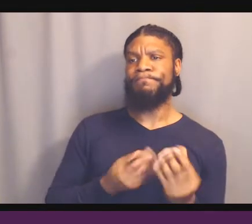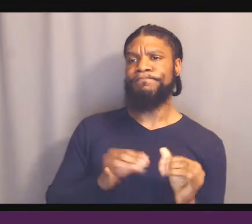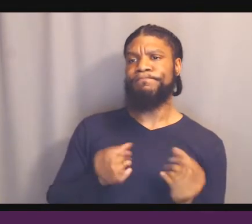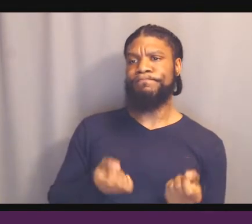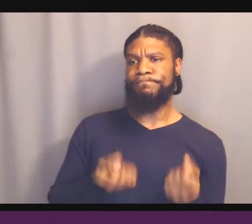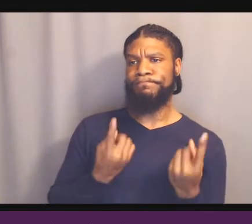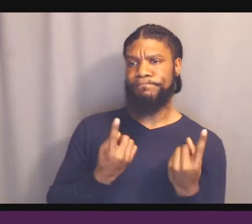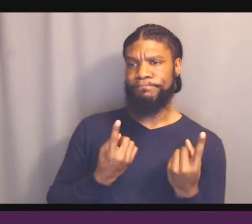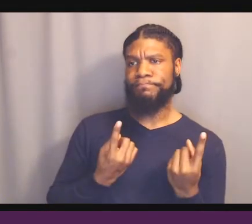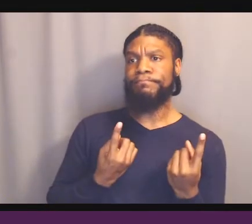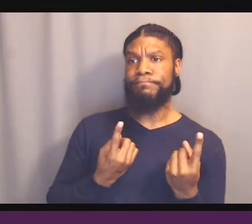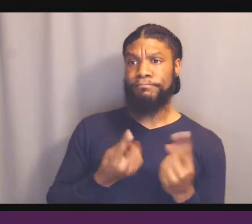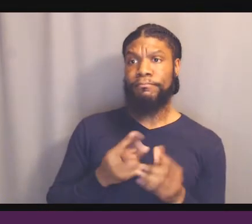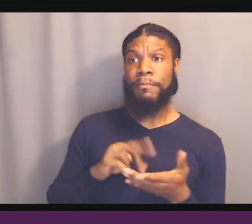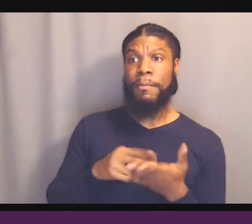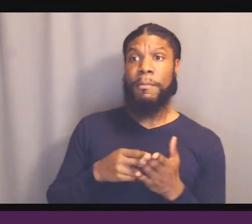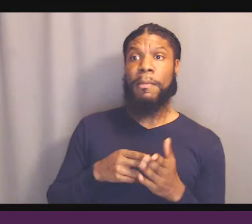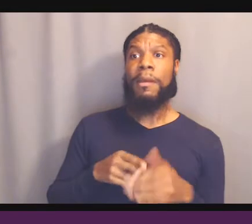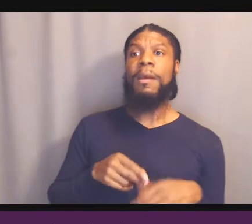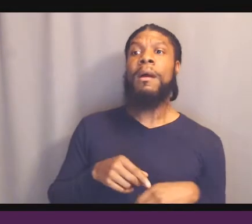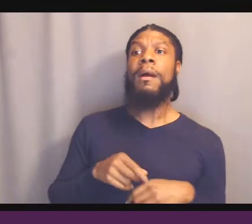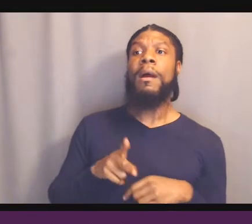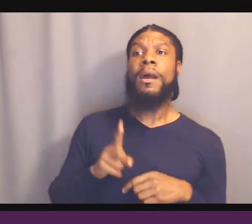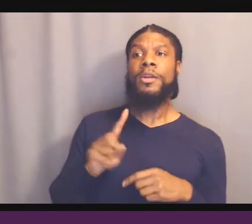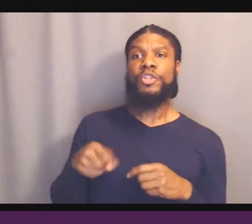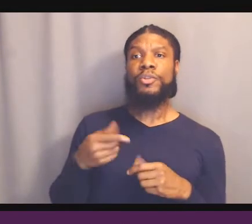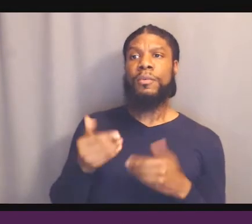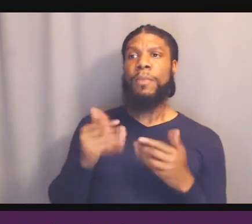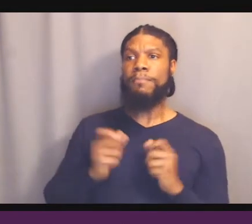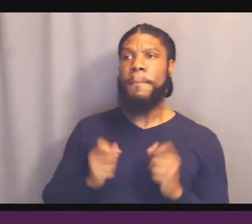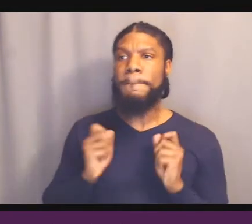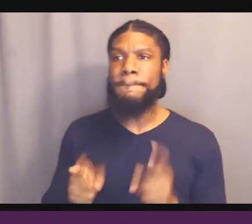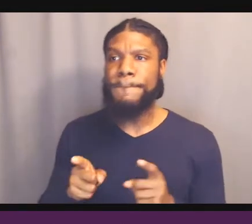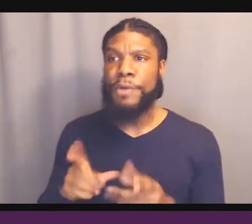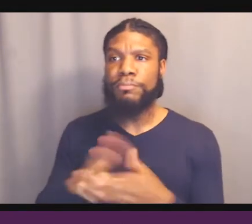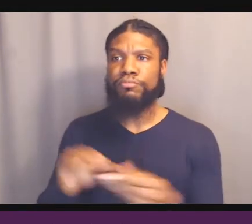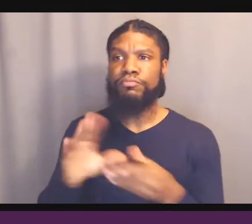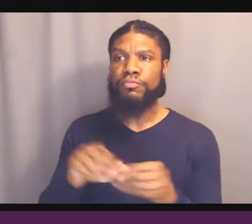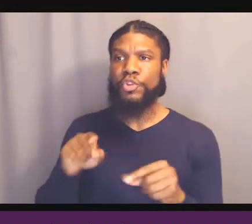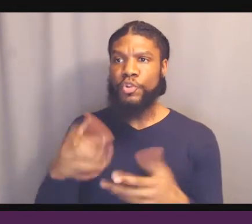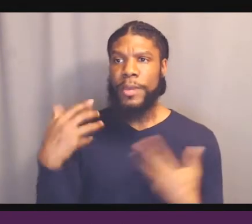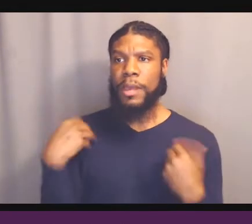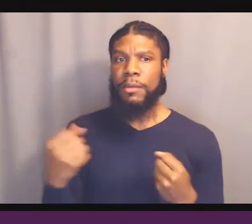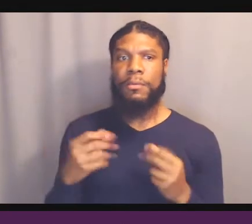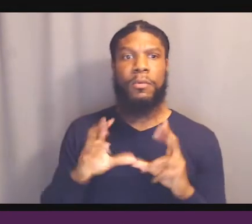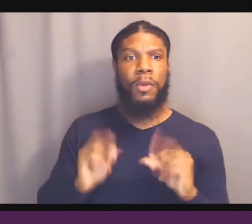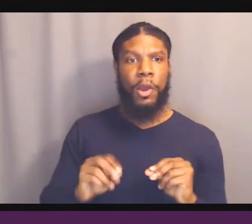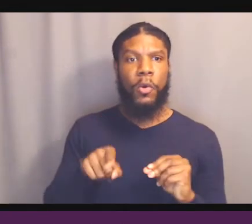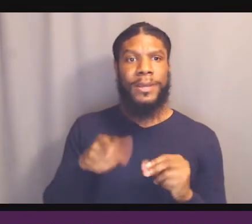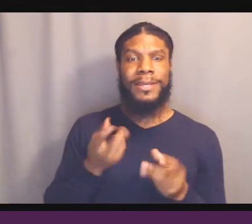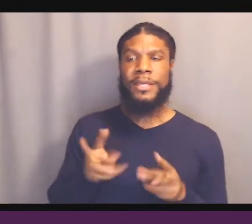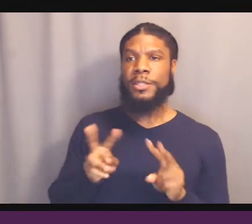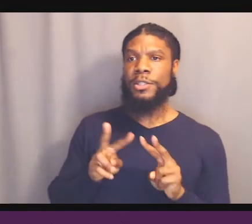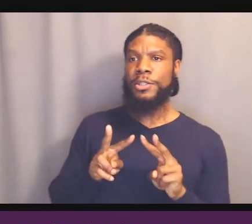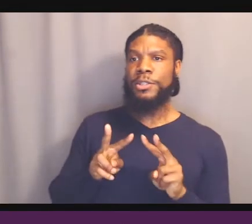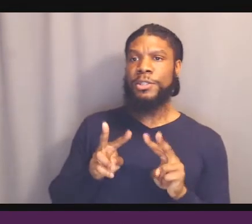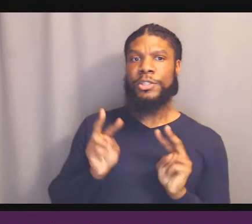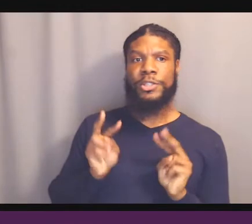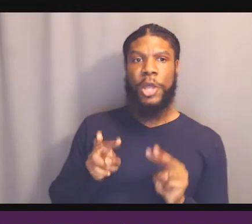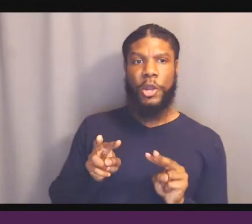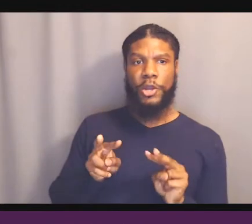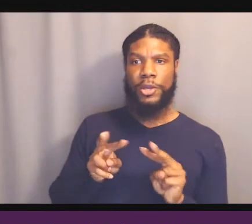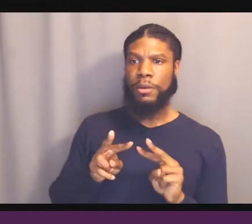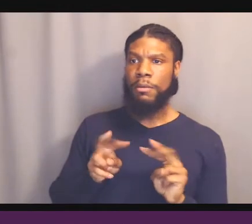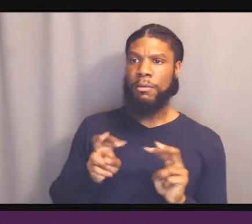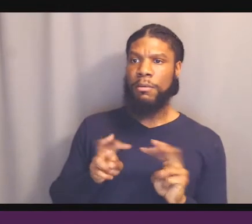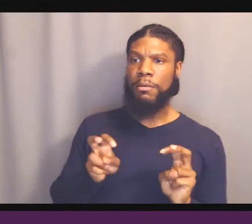prematurely promote something he couldn't provide. He simply saw her. And in order for us to be received